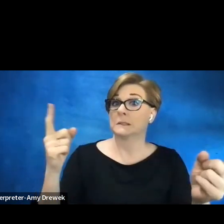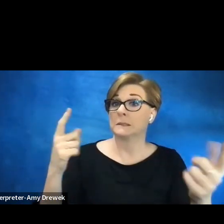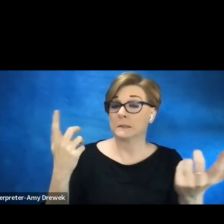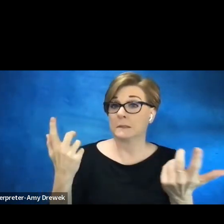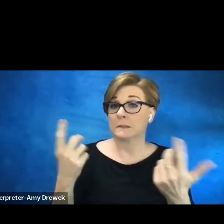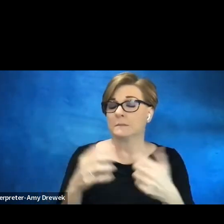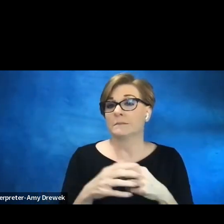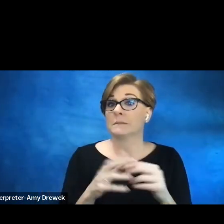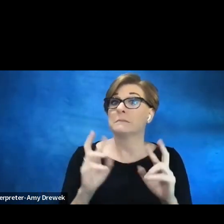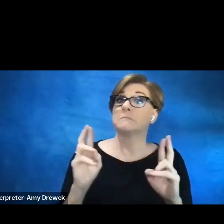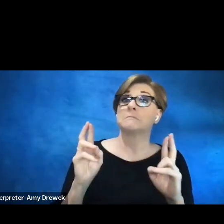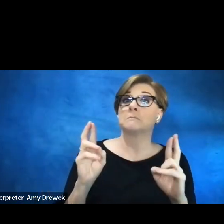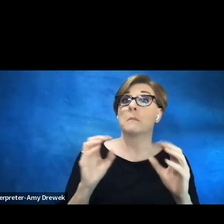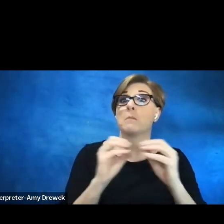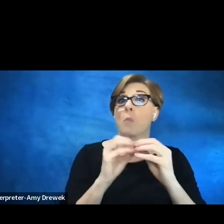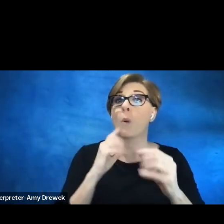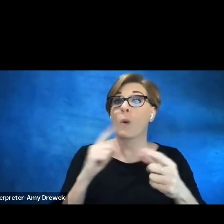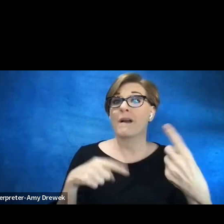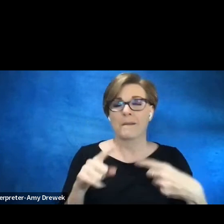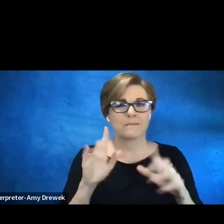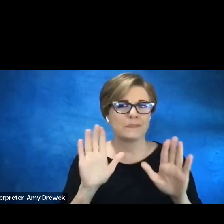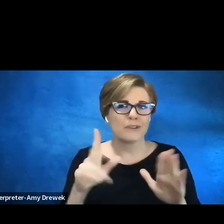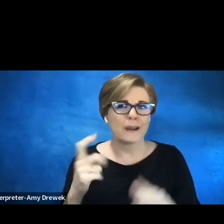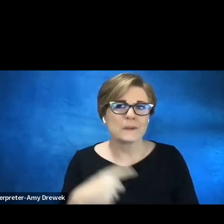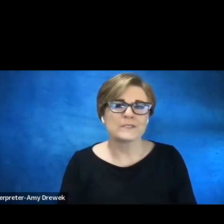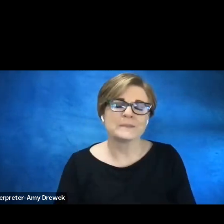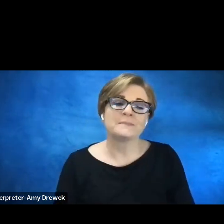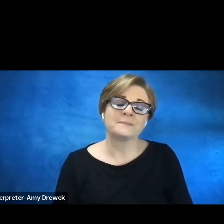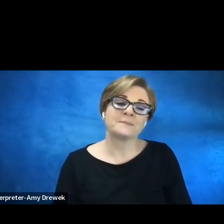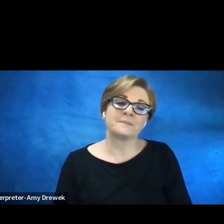But I am more hopeful. This is a really great question.